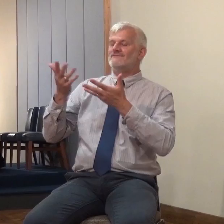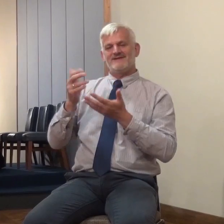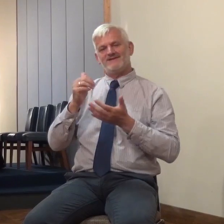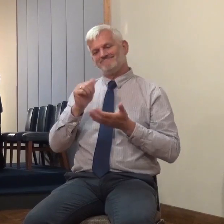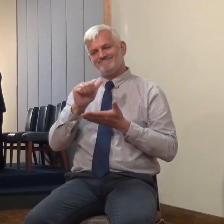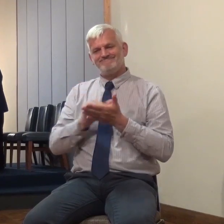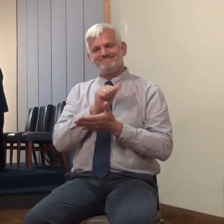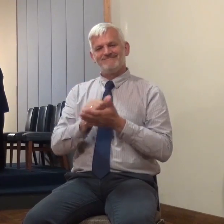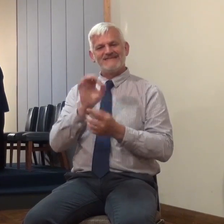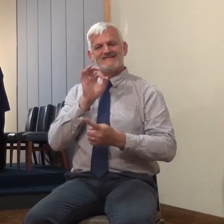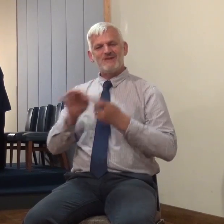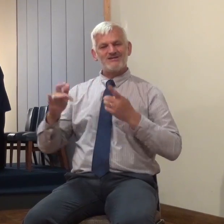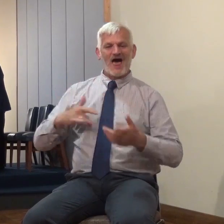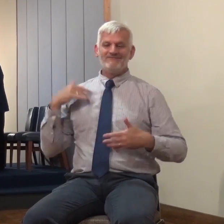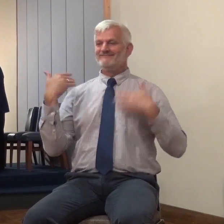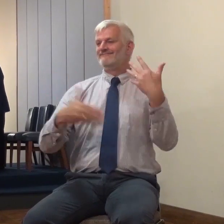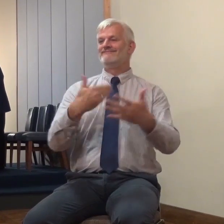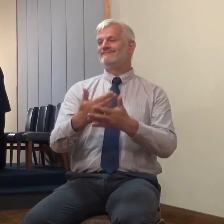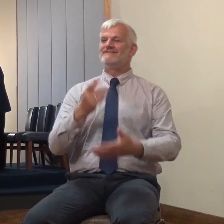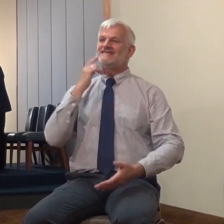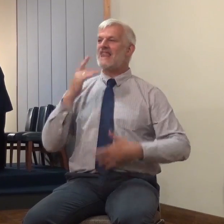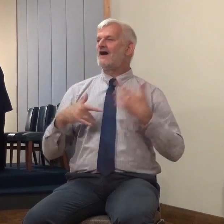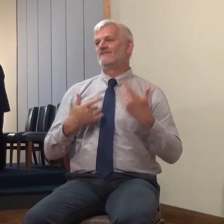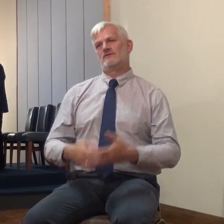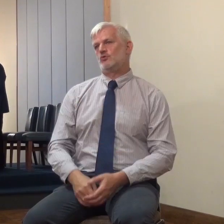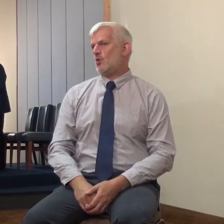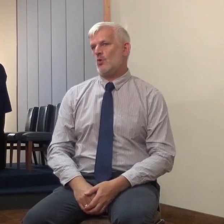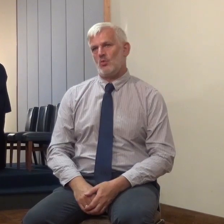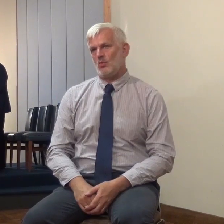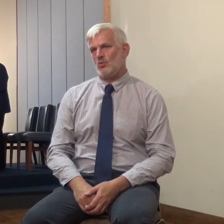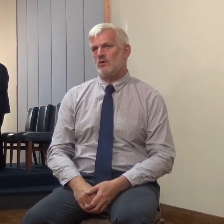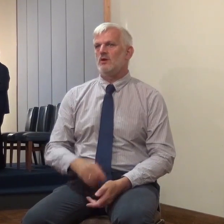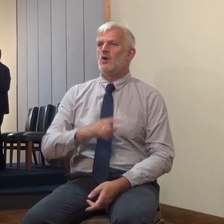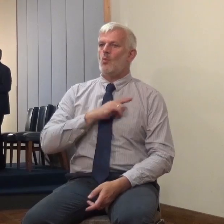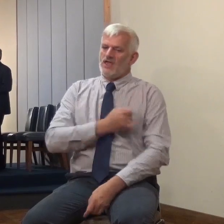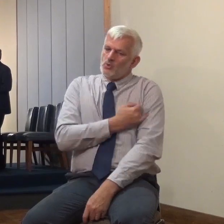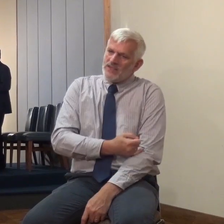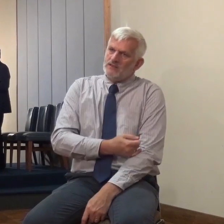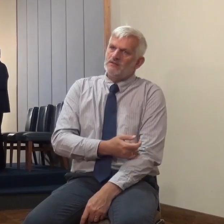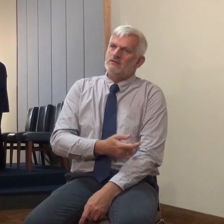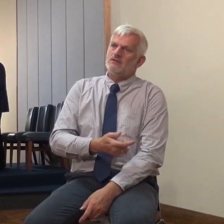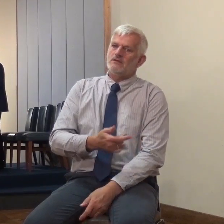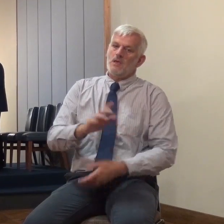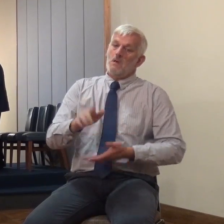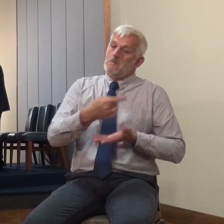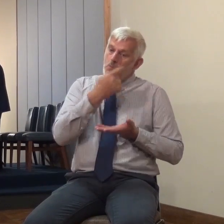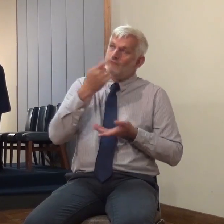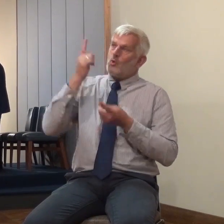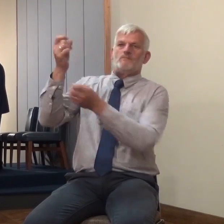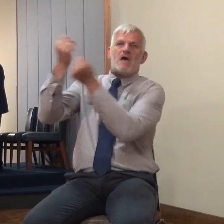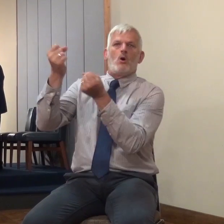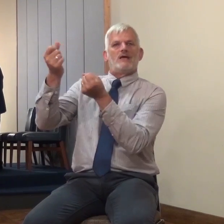His strength is made perfect in weakness, as described to us there in verse 9. God's